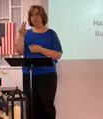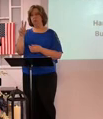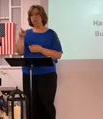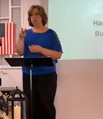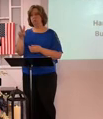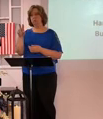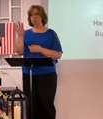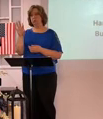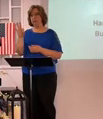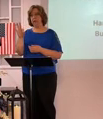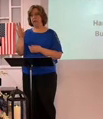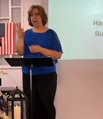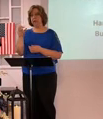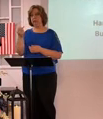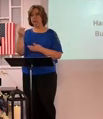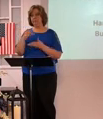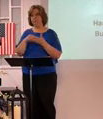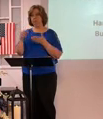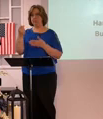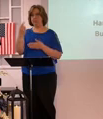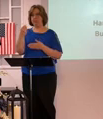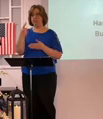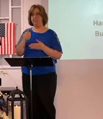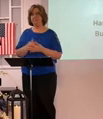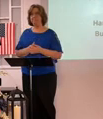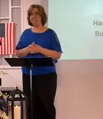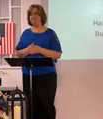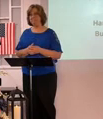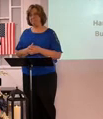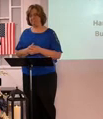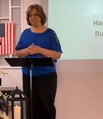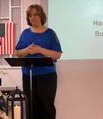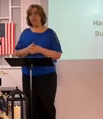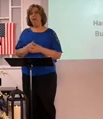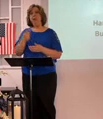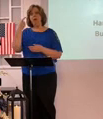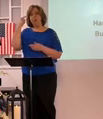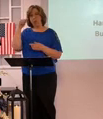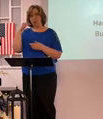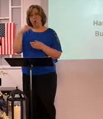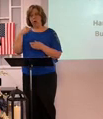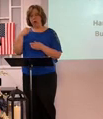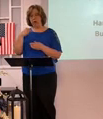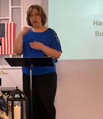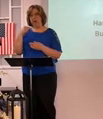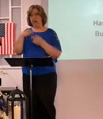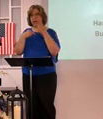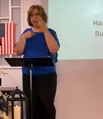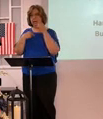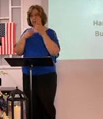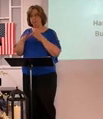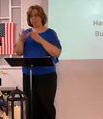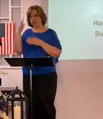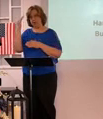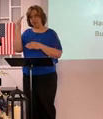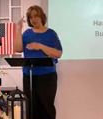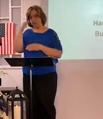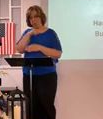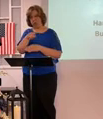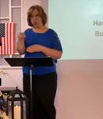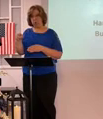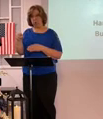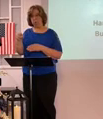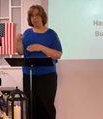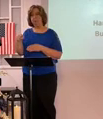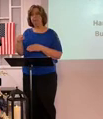Jeremiah 29:11. Our kids love it, and Denise loves it. For I know the plans I have for you, declares the Lord,